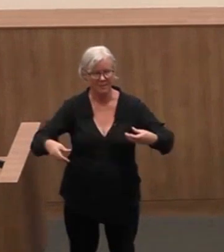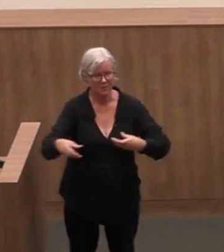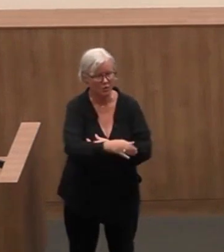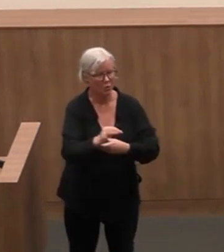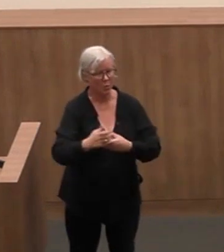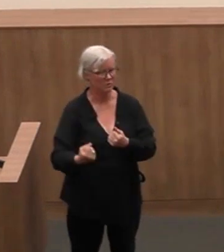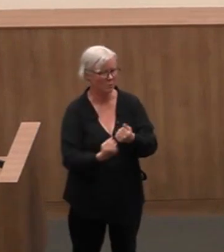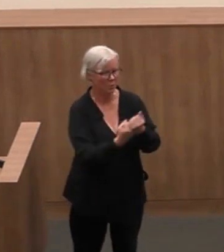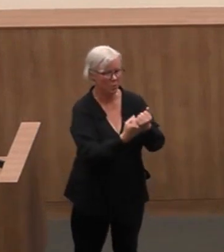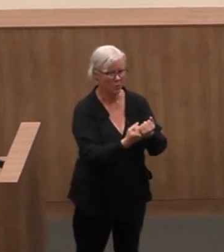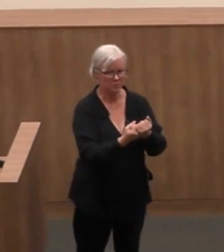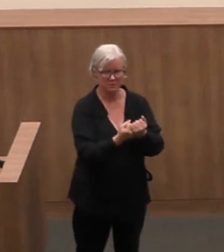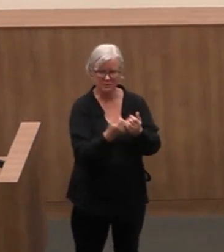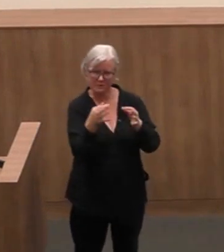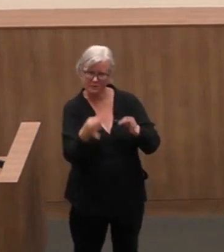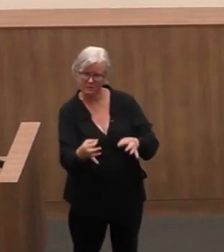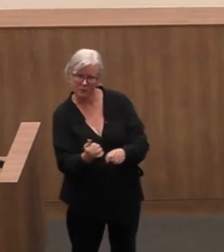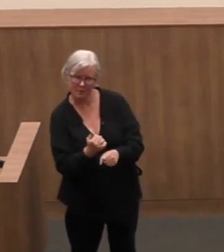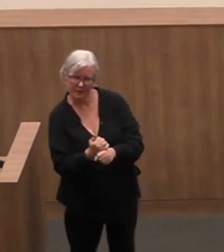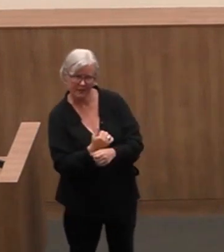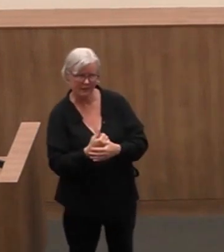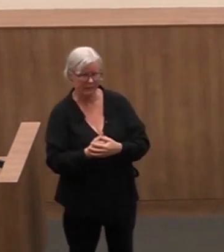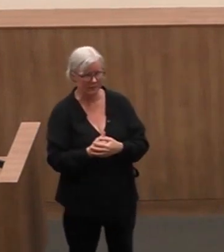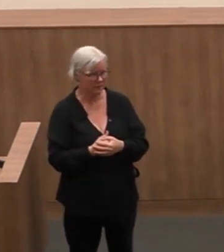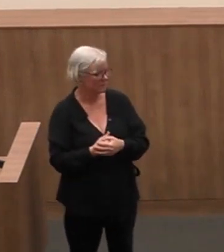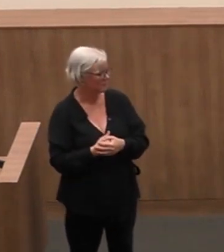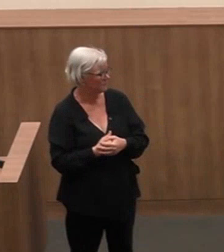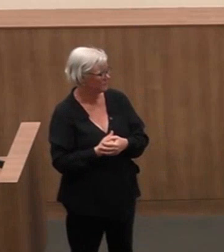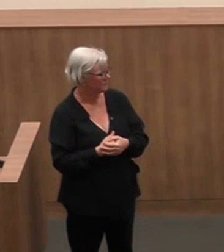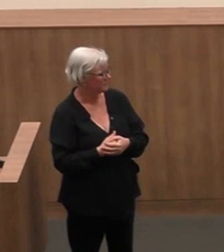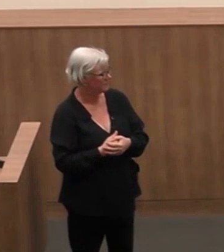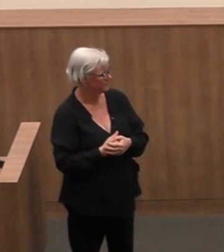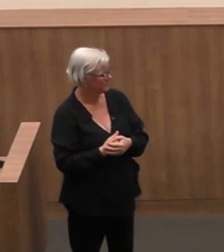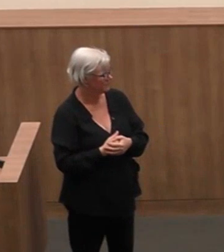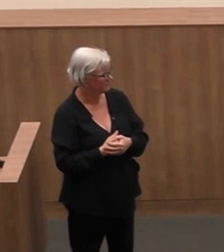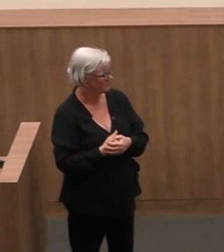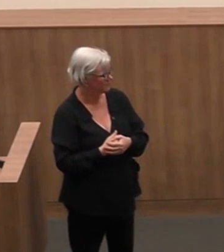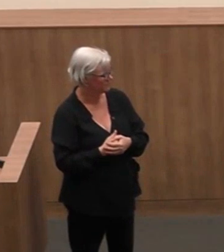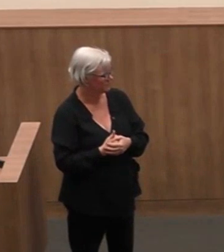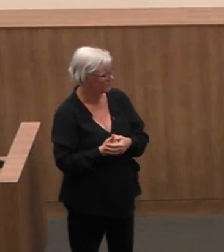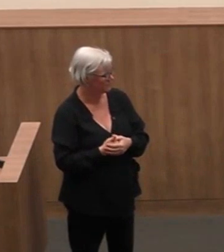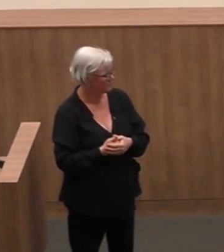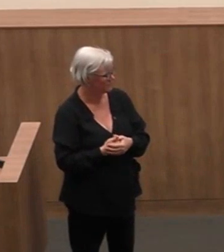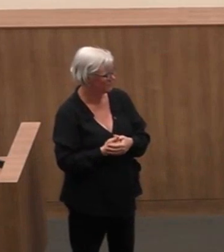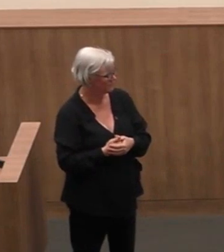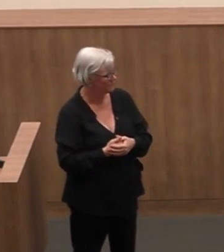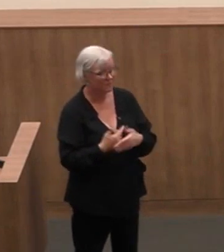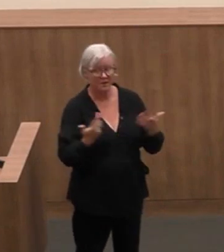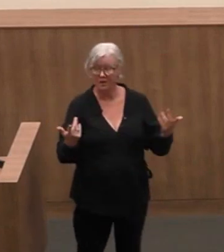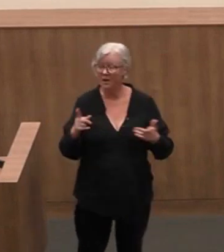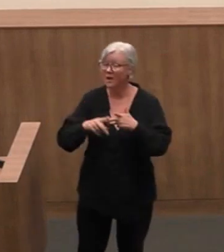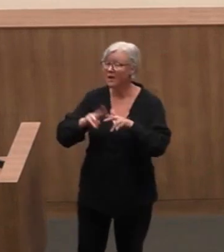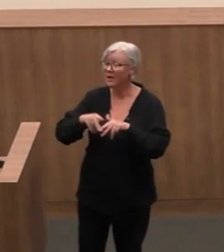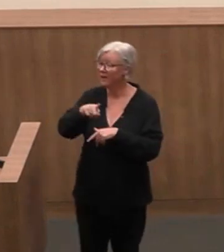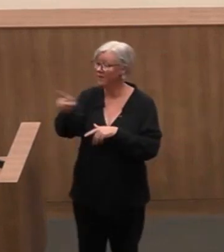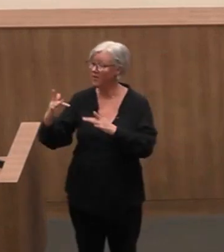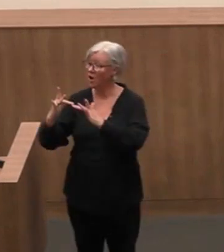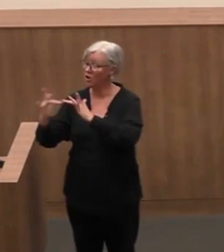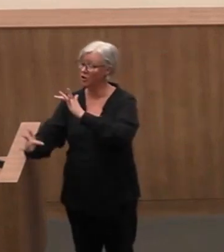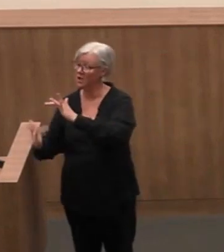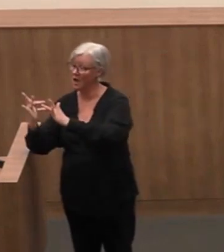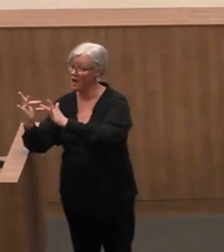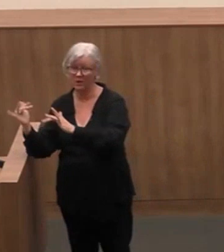decisions. I just want to preface the question I'm going to ask you. For those of you that are online or in the room, some of